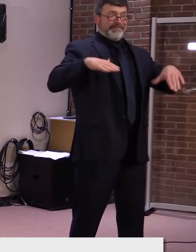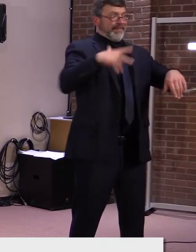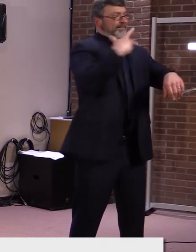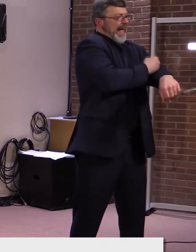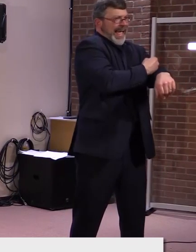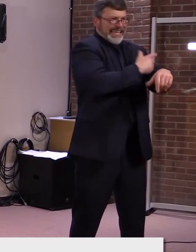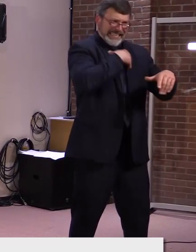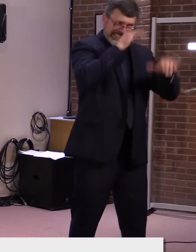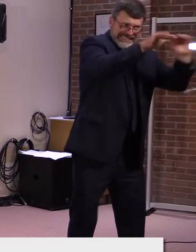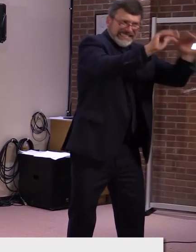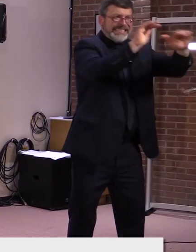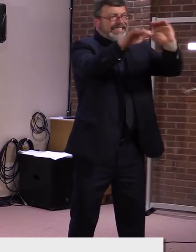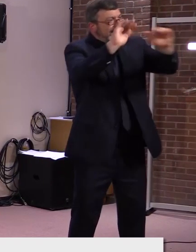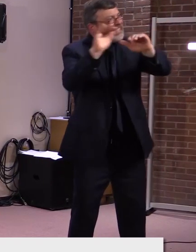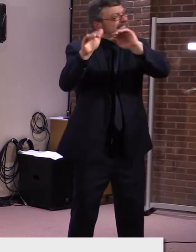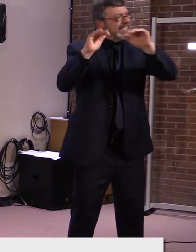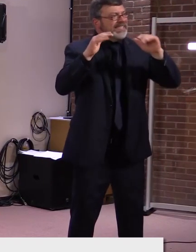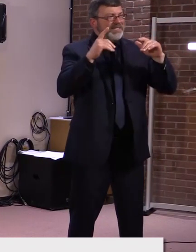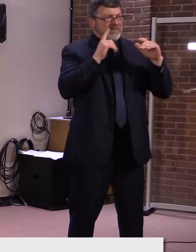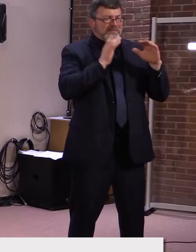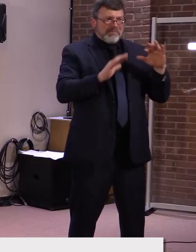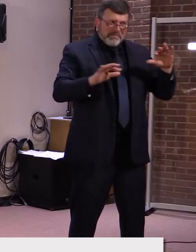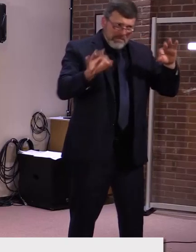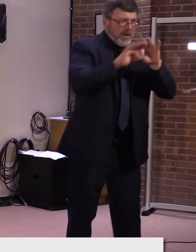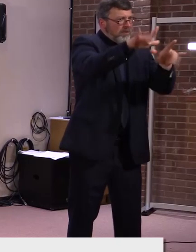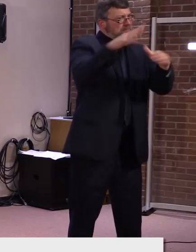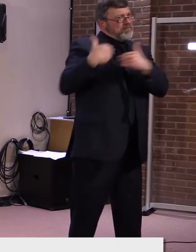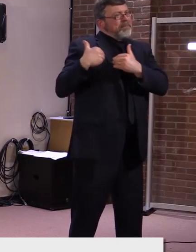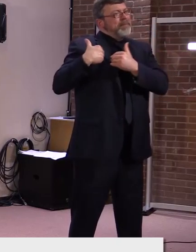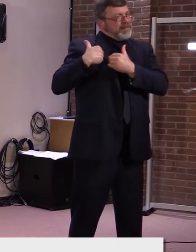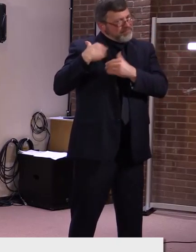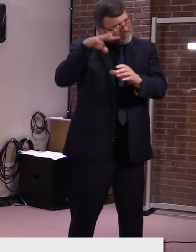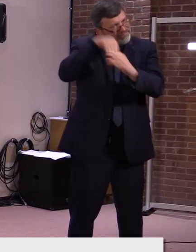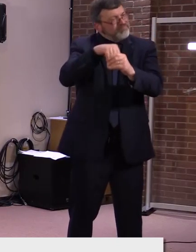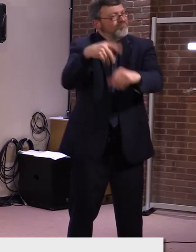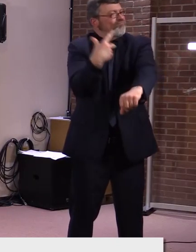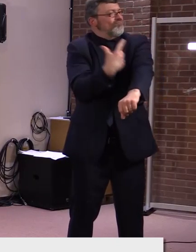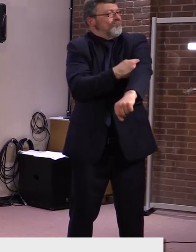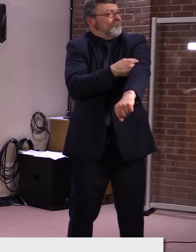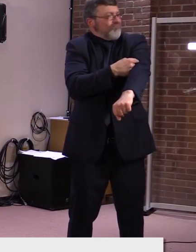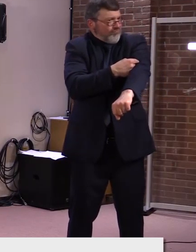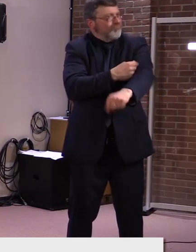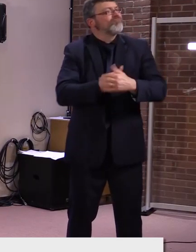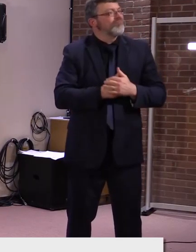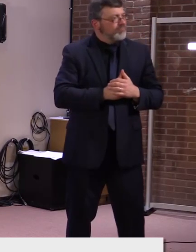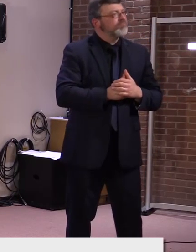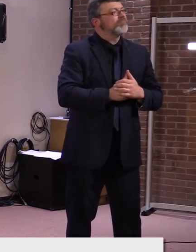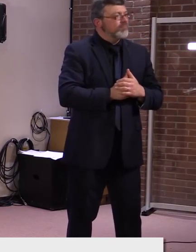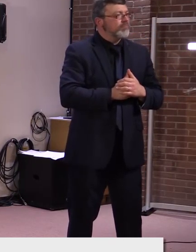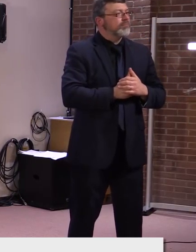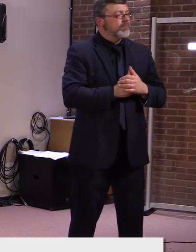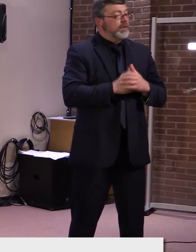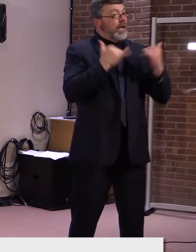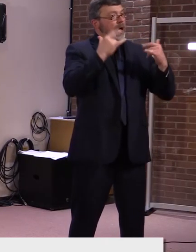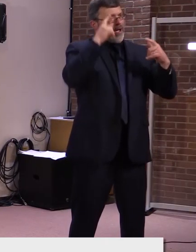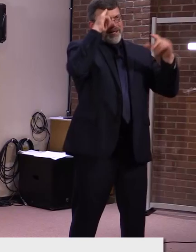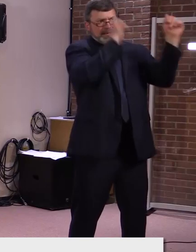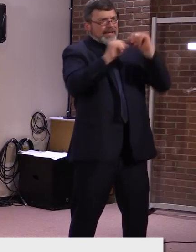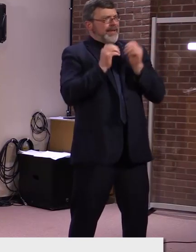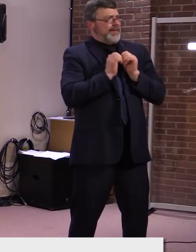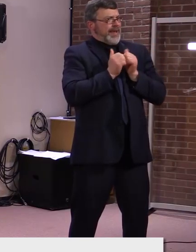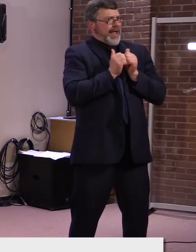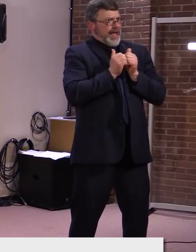up and do their part. I will get to the strategy of how we will vaccinate at least